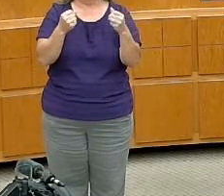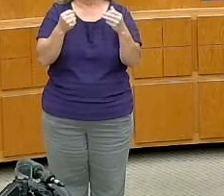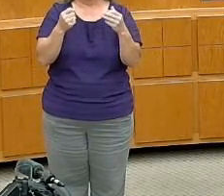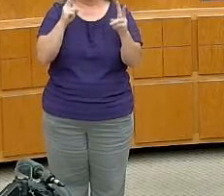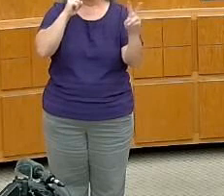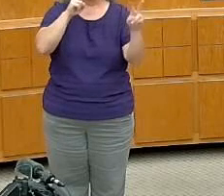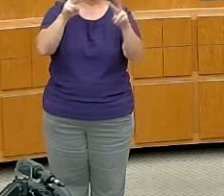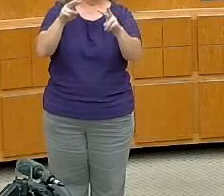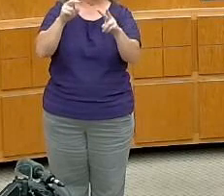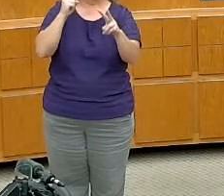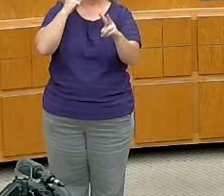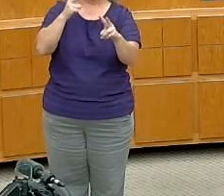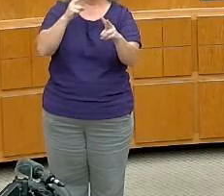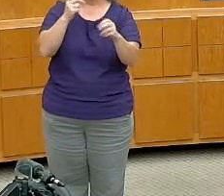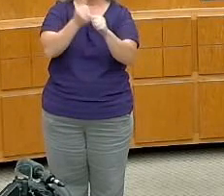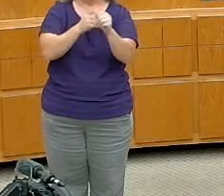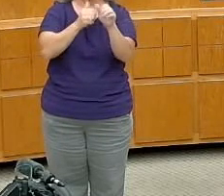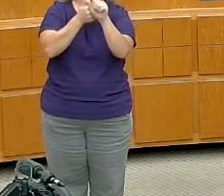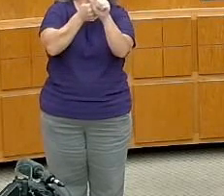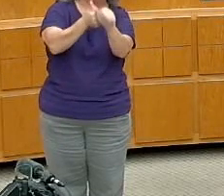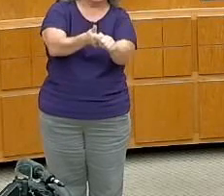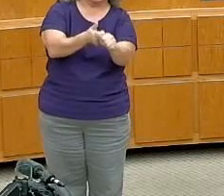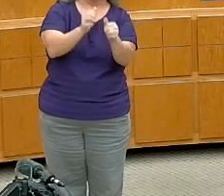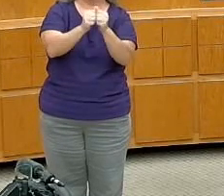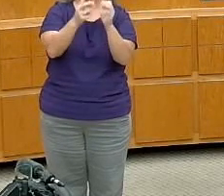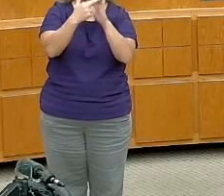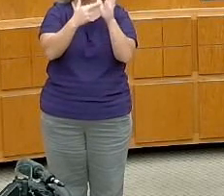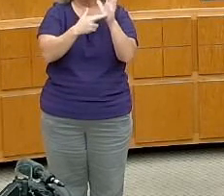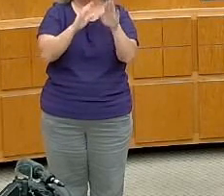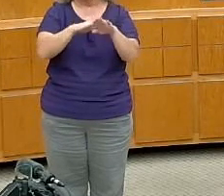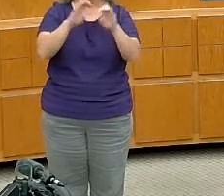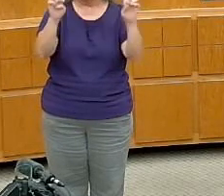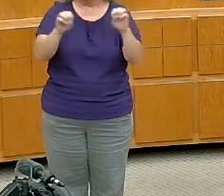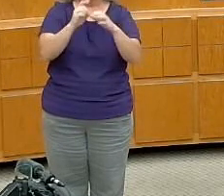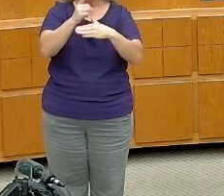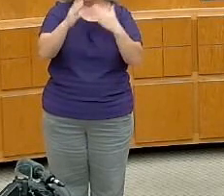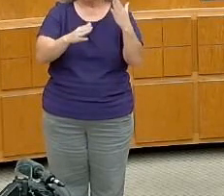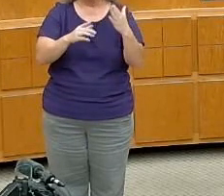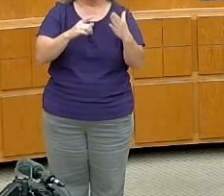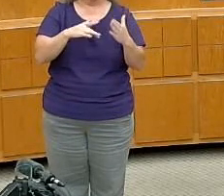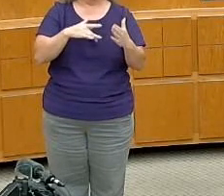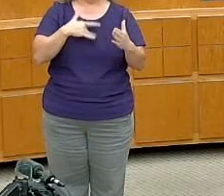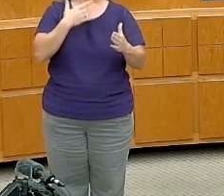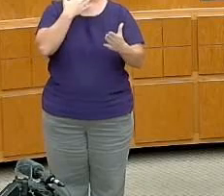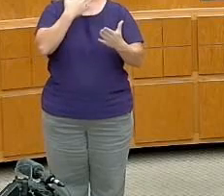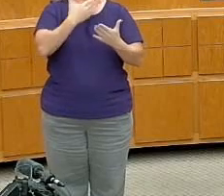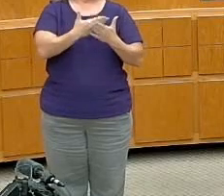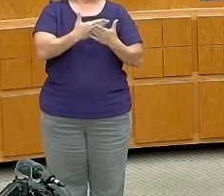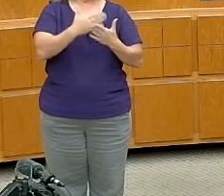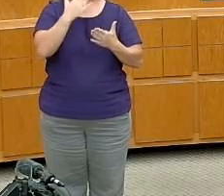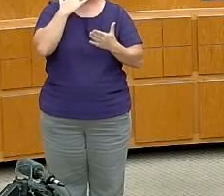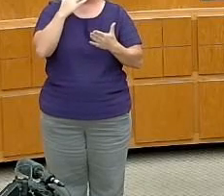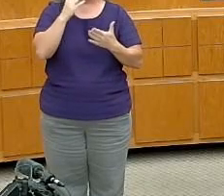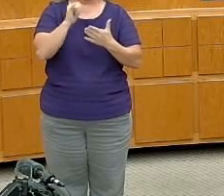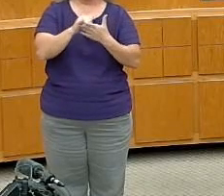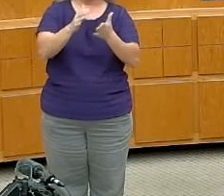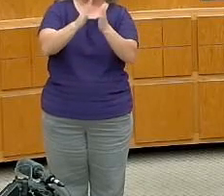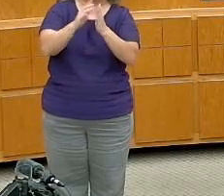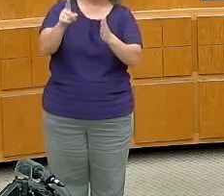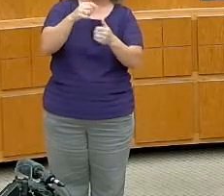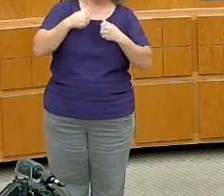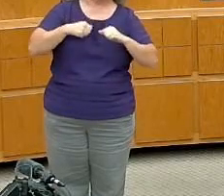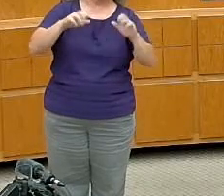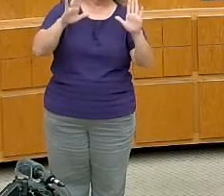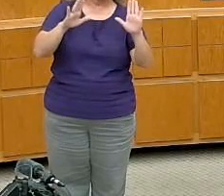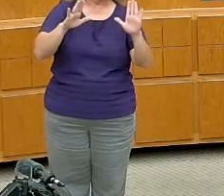really makes you feel good to know that you can ask everyone to make the sacrifice, and what better weekend